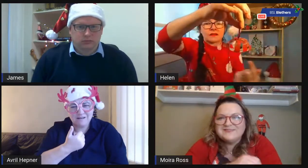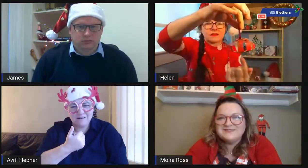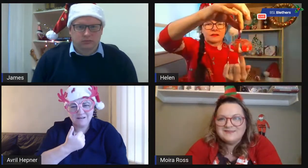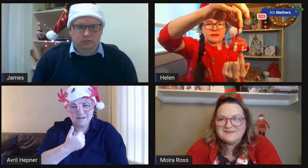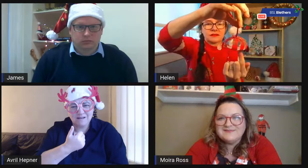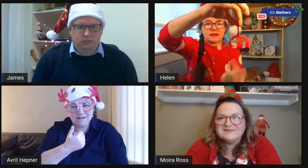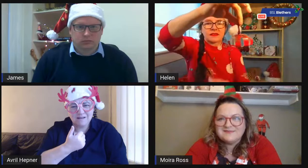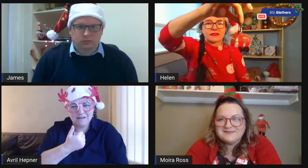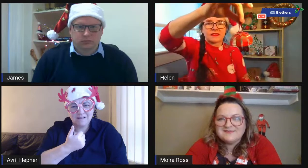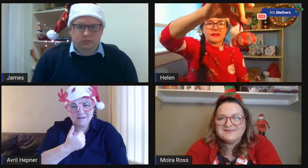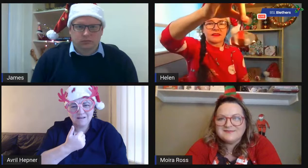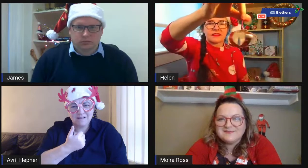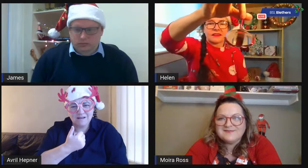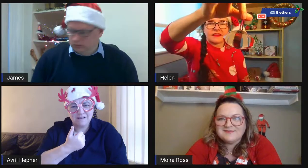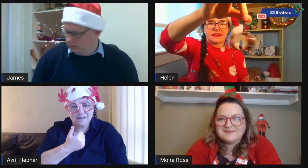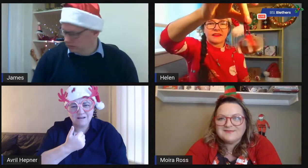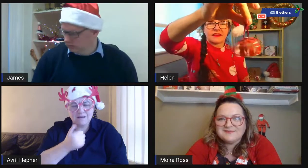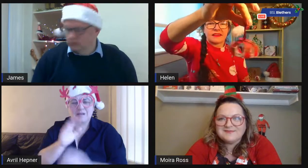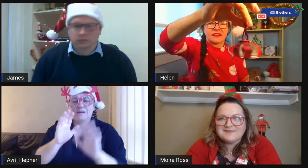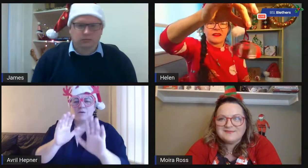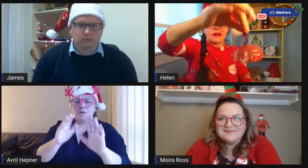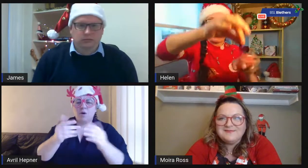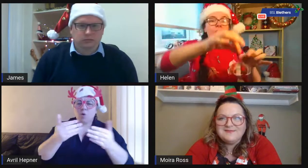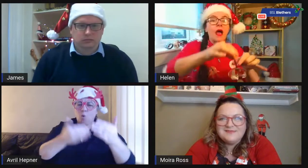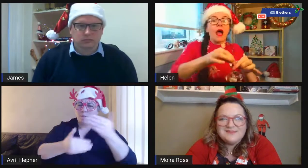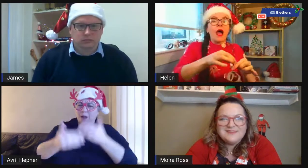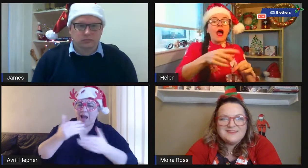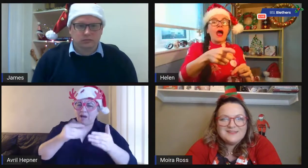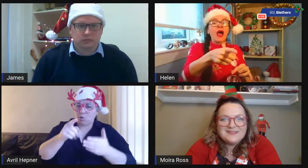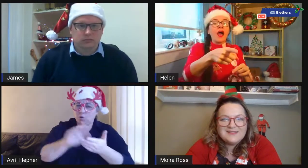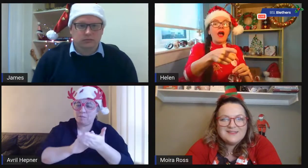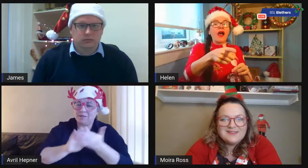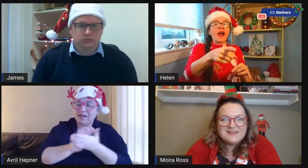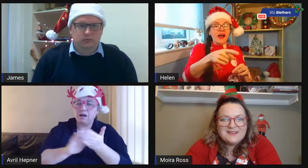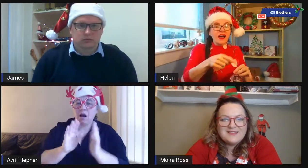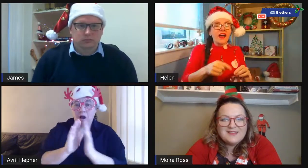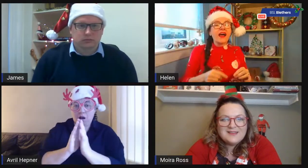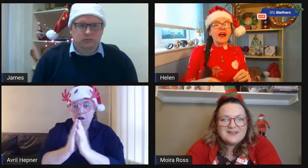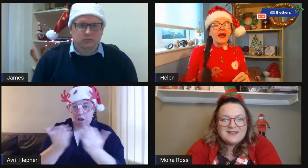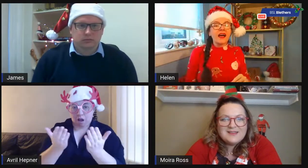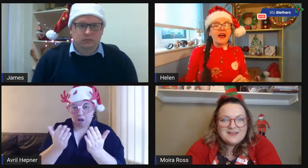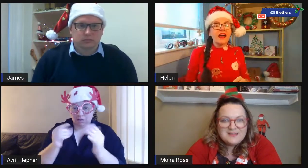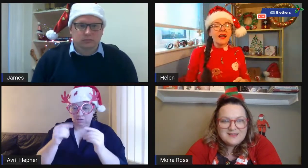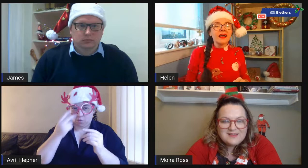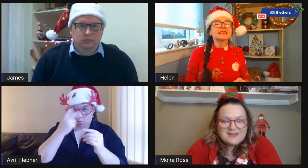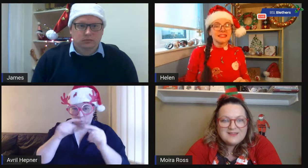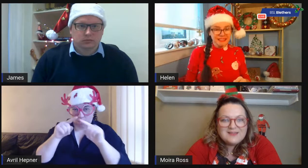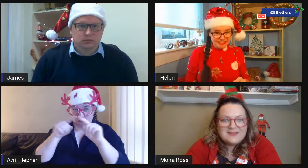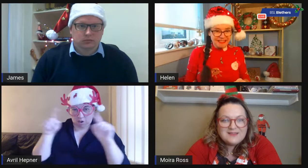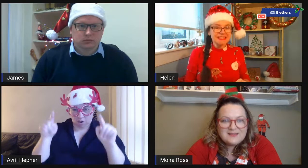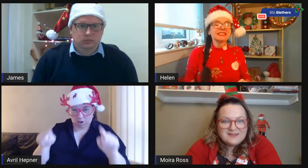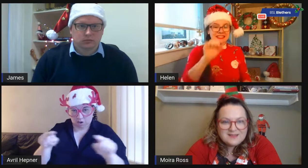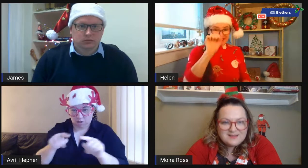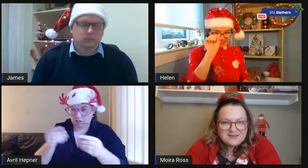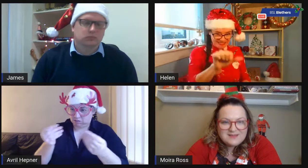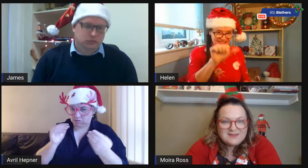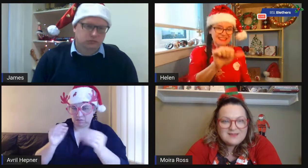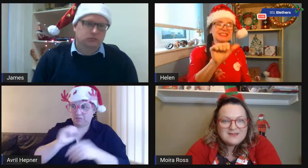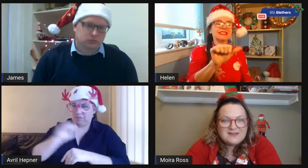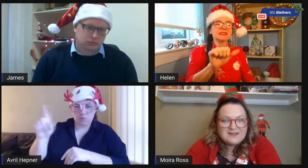clever. Put a bit of ribbon at the top, and there you have a Christmas bauble. So going back, Helen, what you mean is that